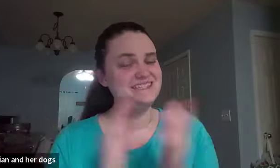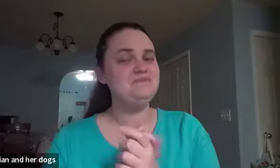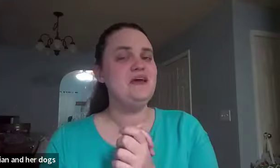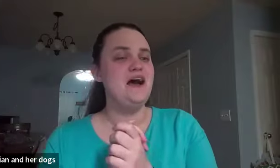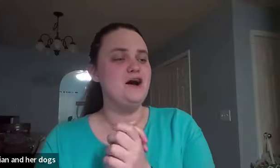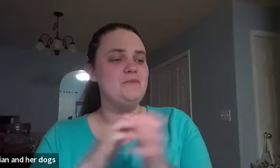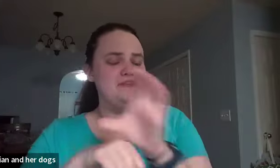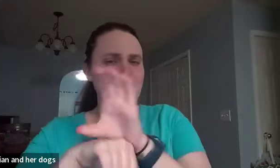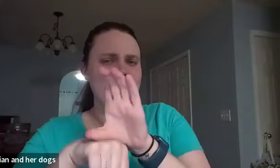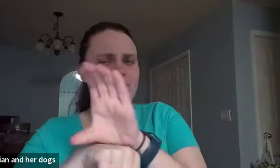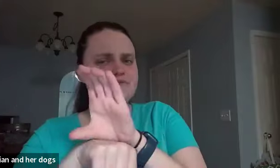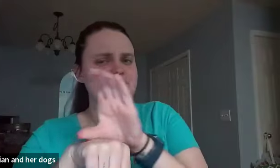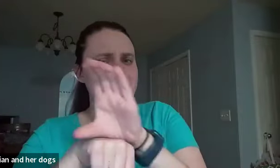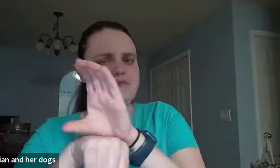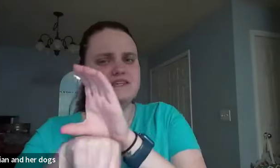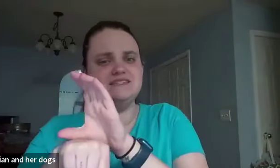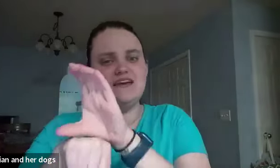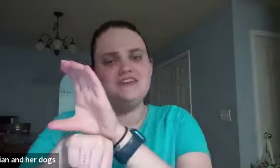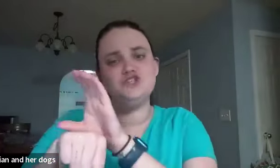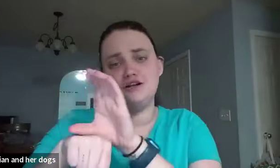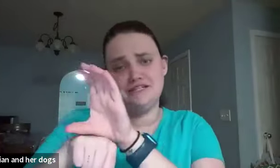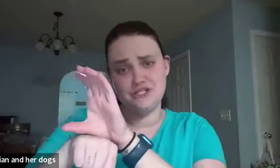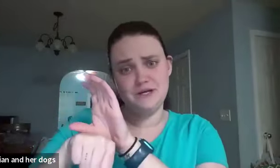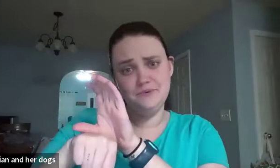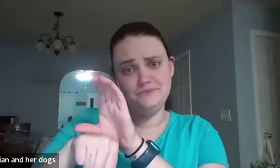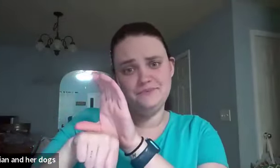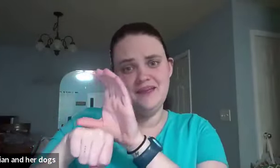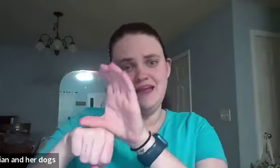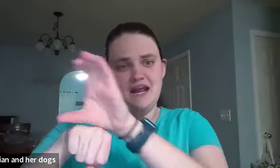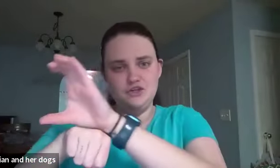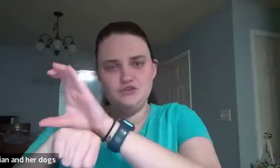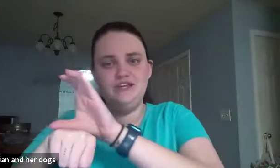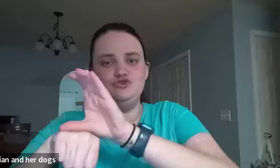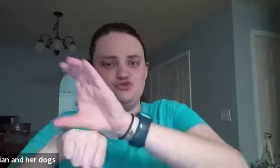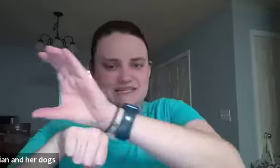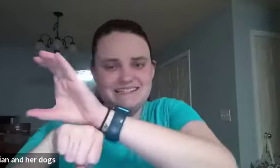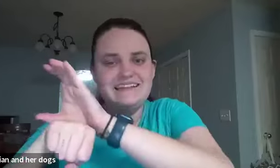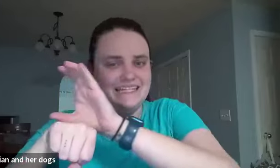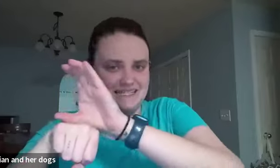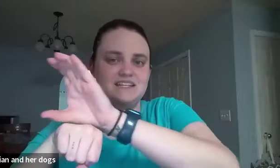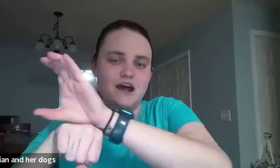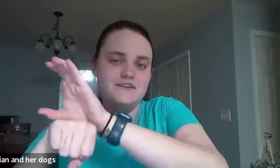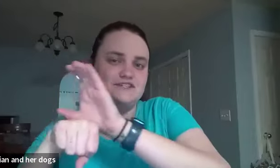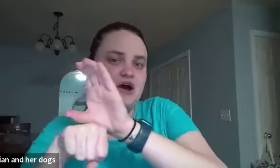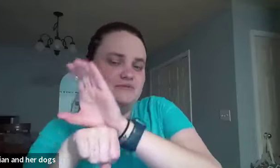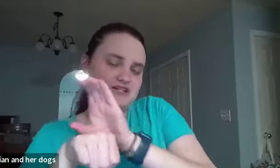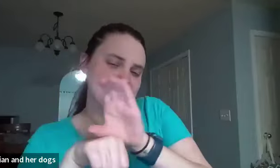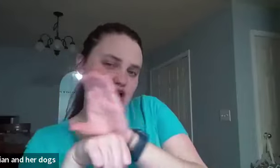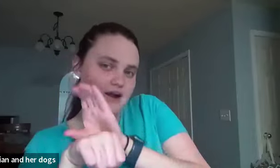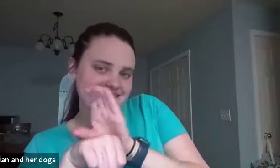differences. I think what helps me think about this is I think of chocolate syrup and how you're like, you drizzle it and stuff. So there's our